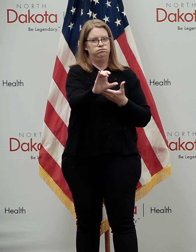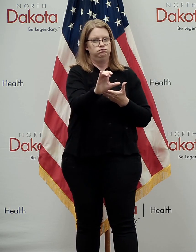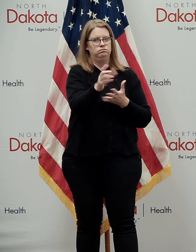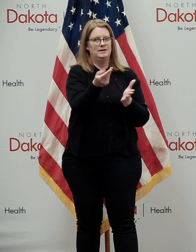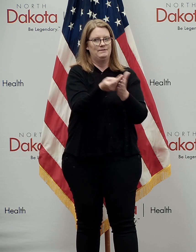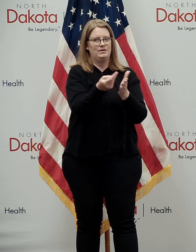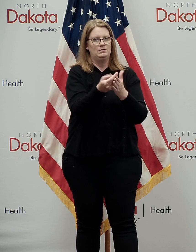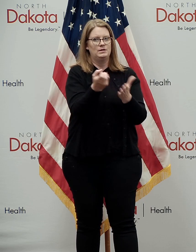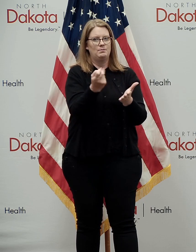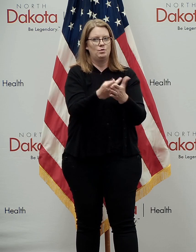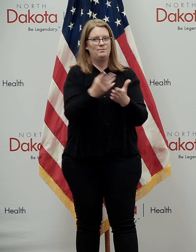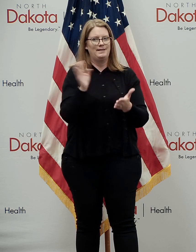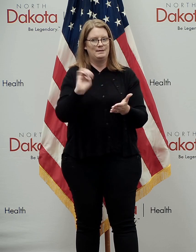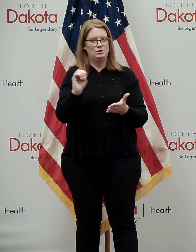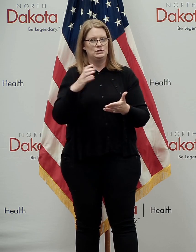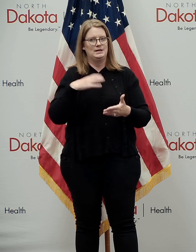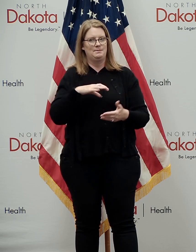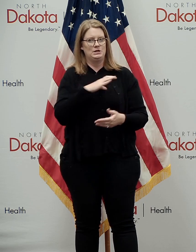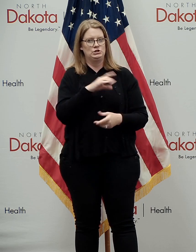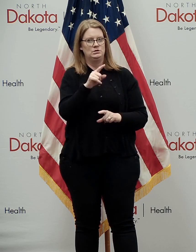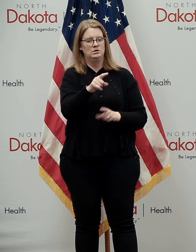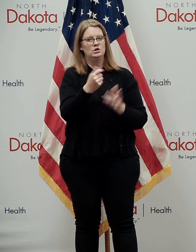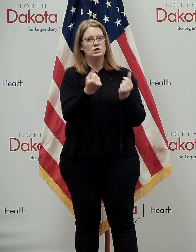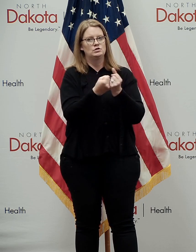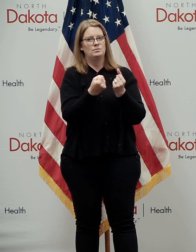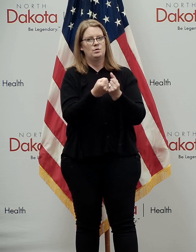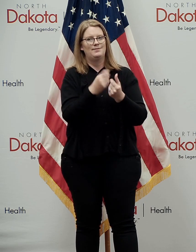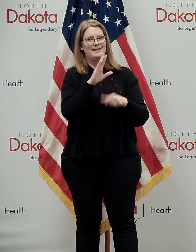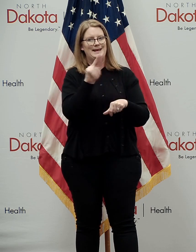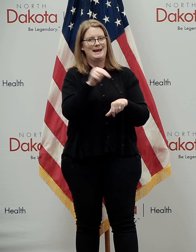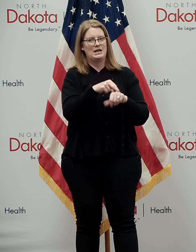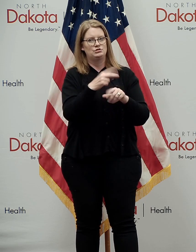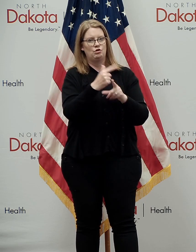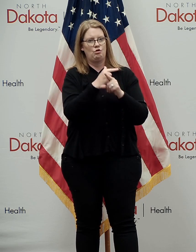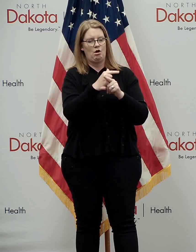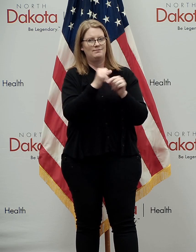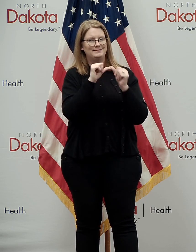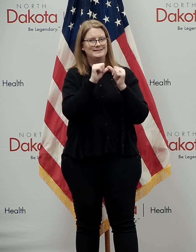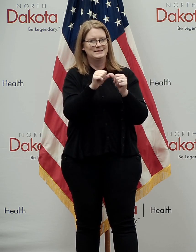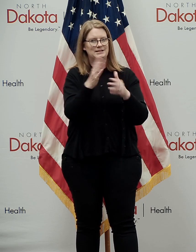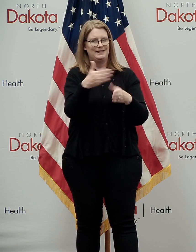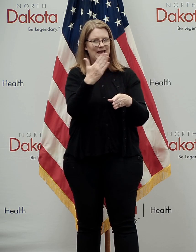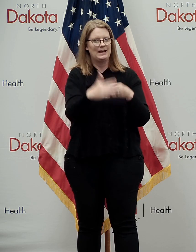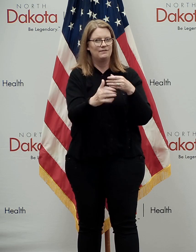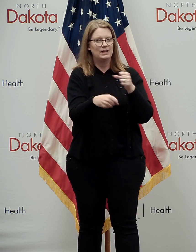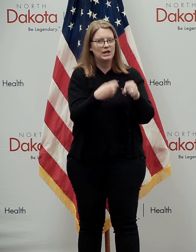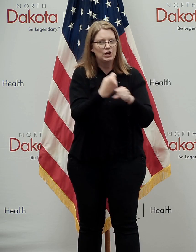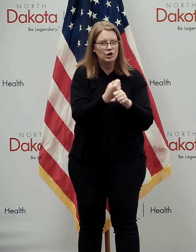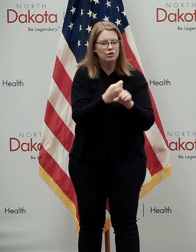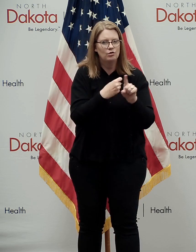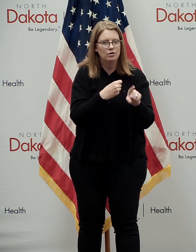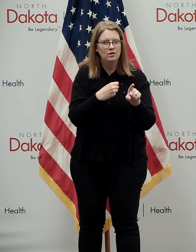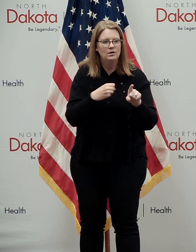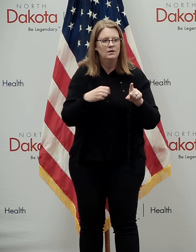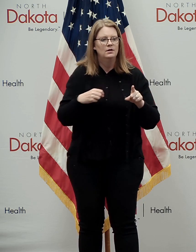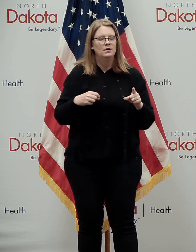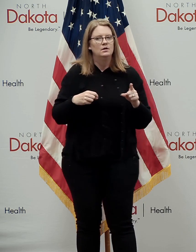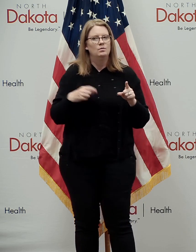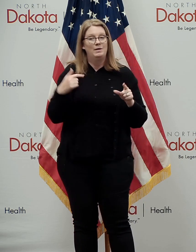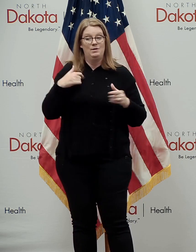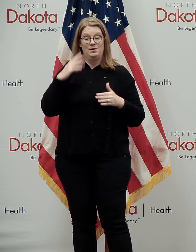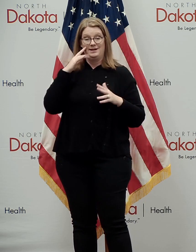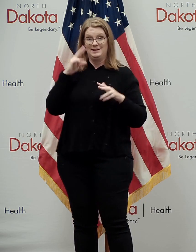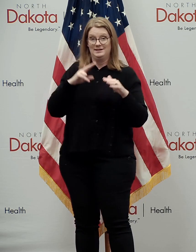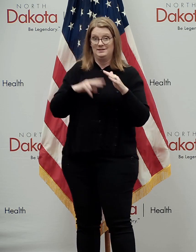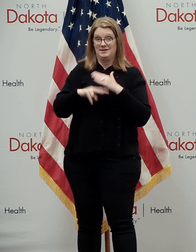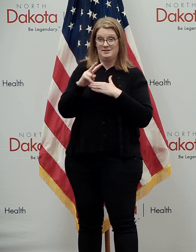was approved by the Emergency Commission to support keeping the National Guard going through the end of the year. So actually, because we were expecting 0,